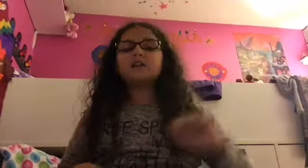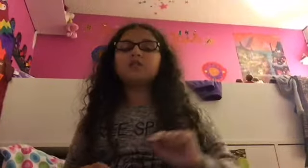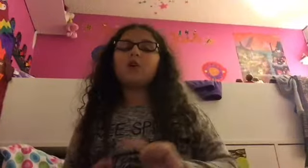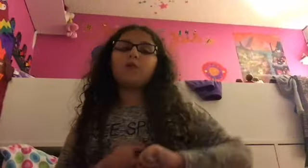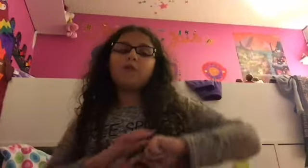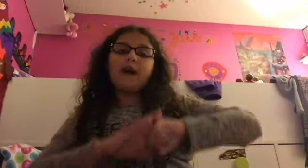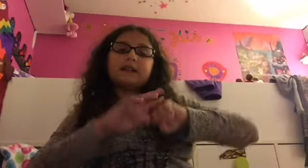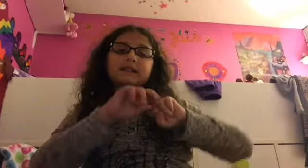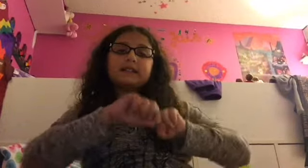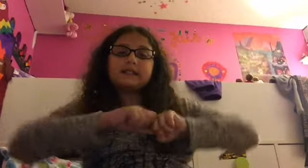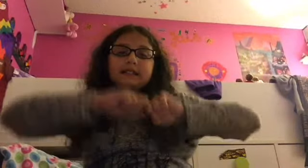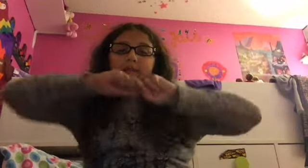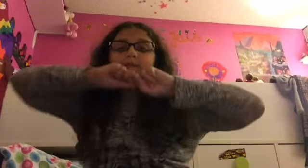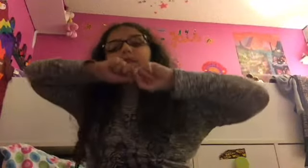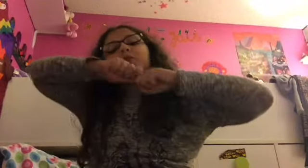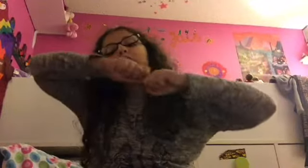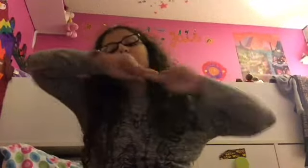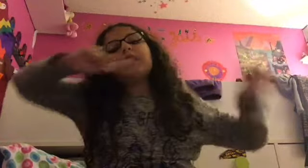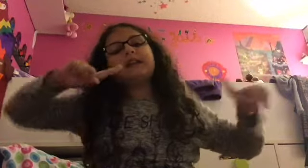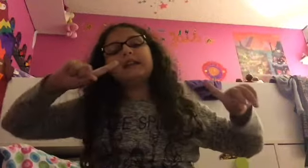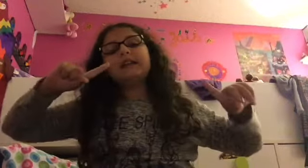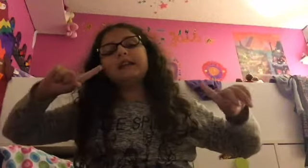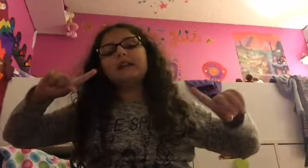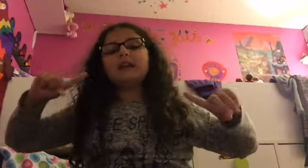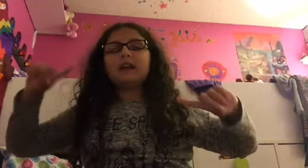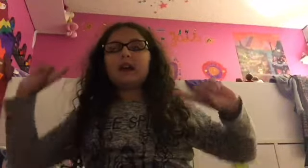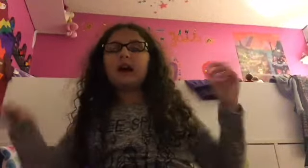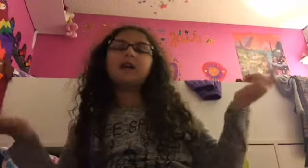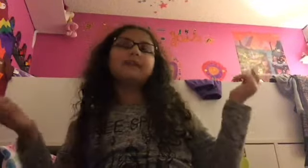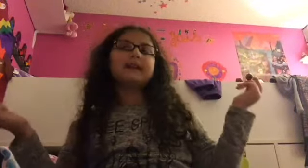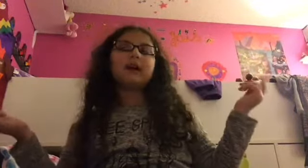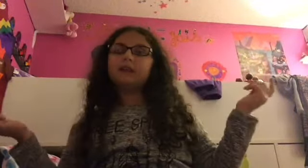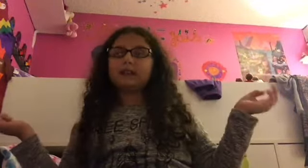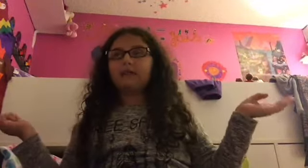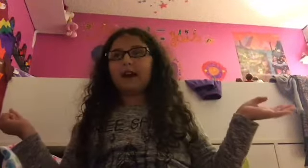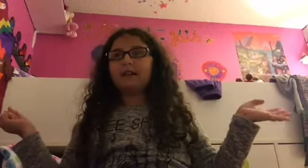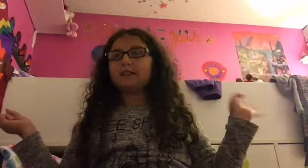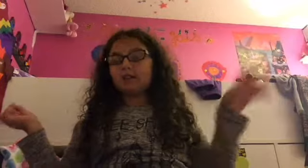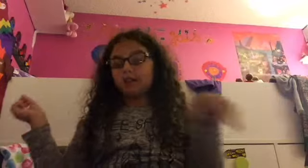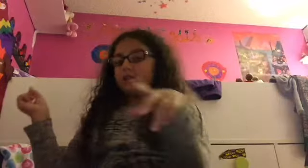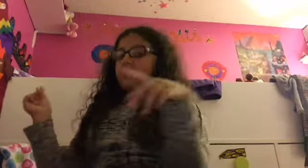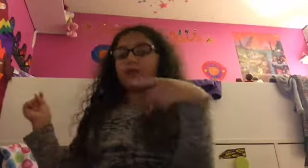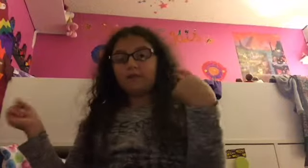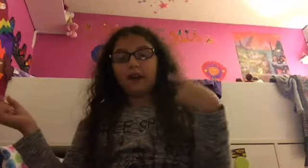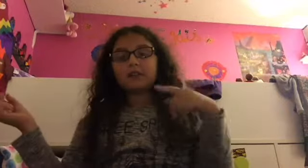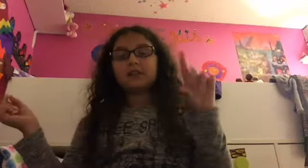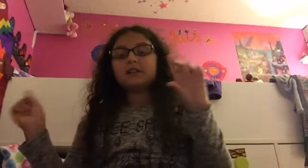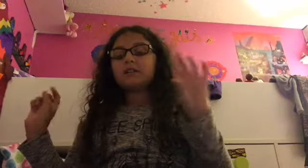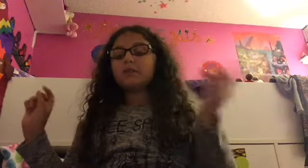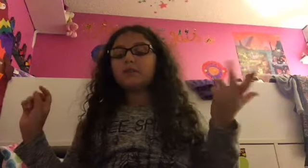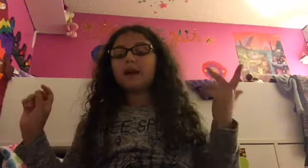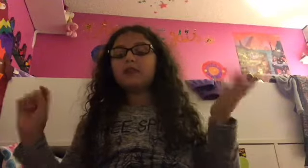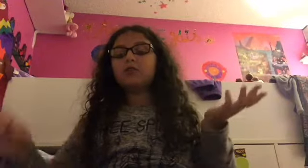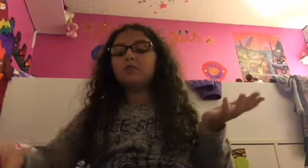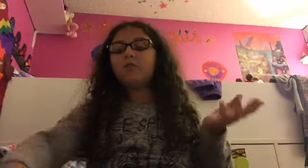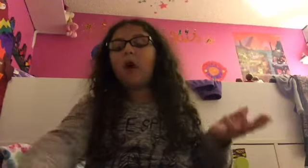So fact number one, I'll be counting the facts. I only do one fact. But you